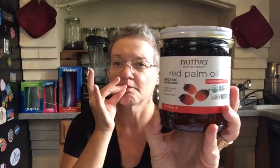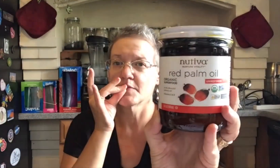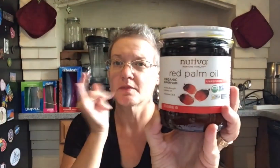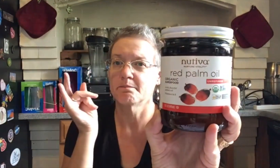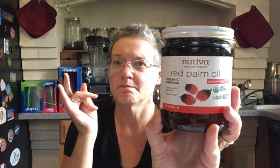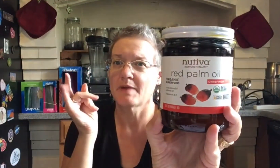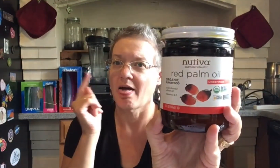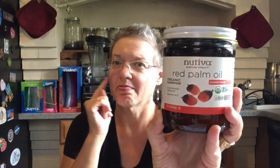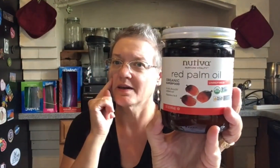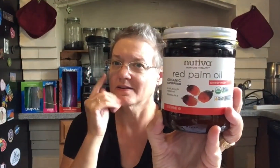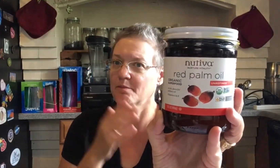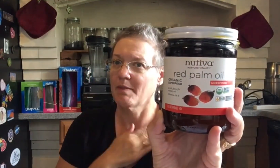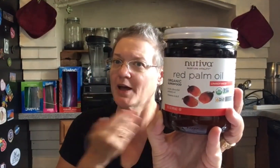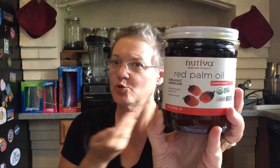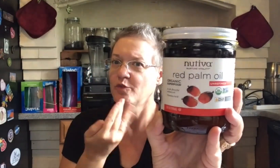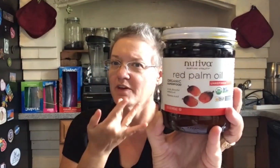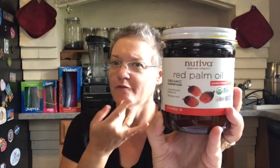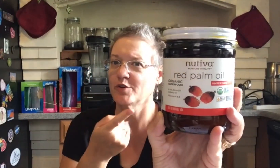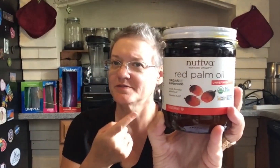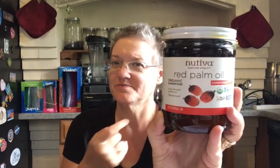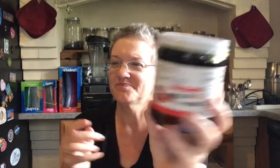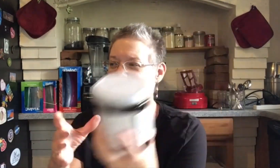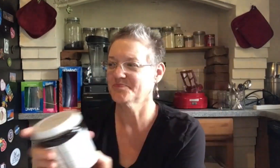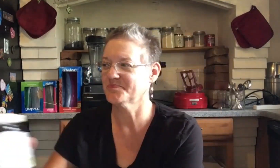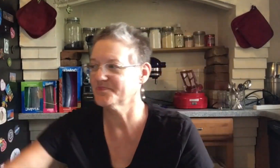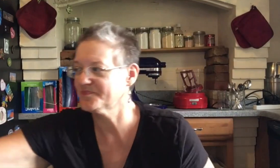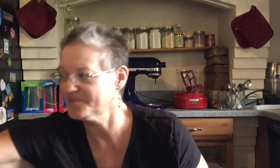This is really delicious. I think it's my new favorite.